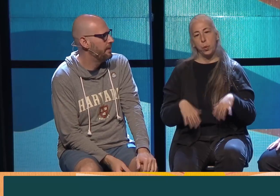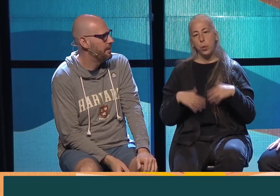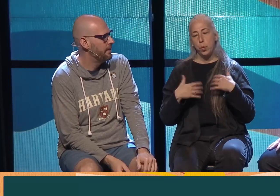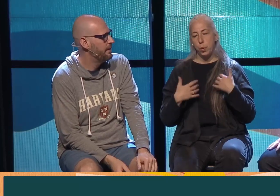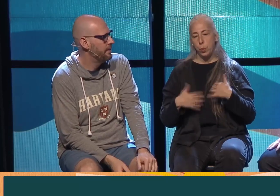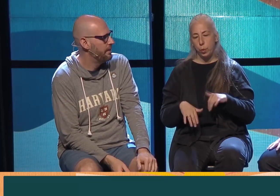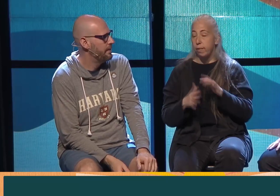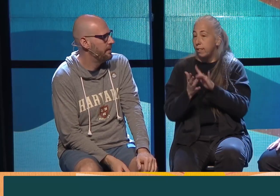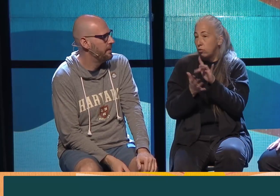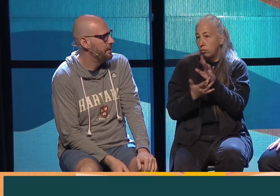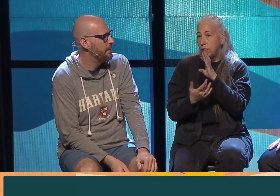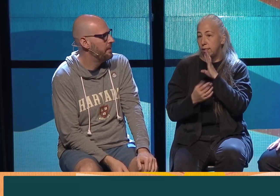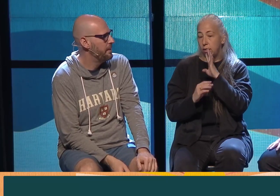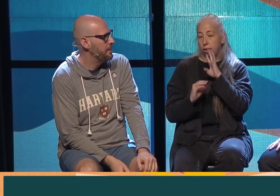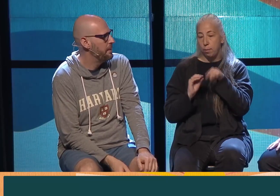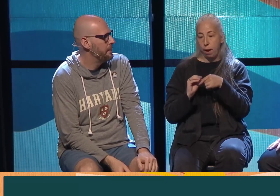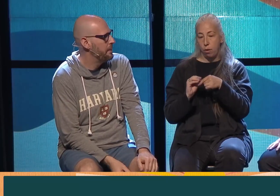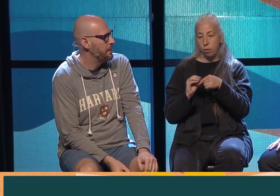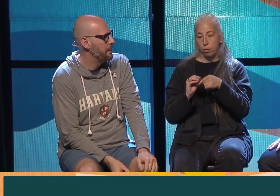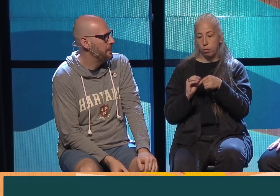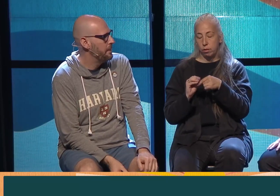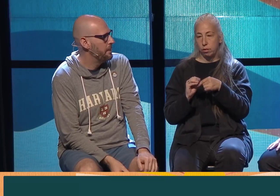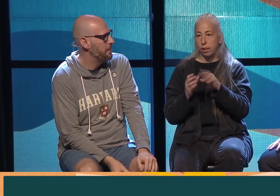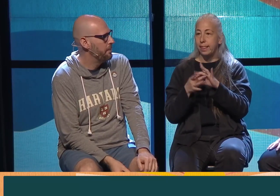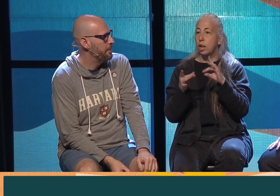Matthew. And